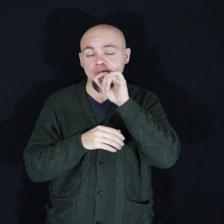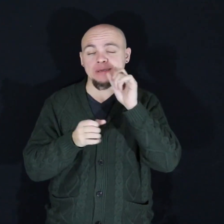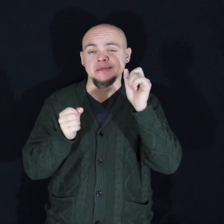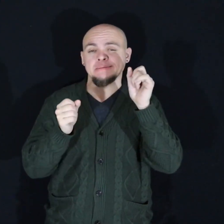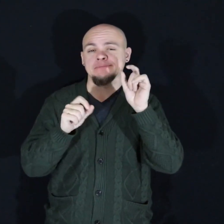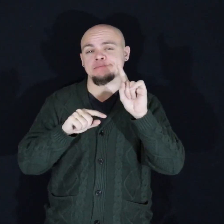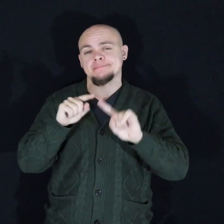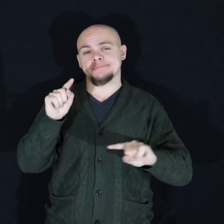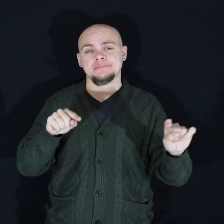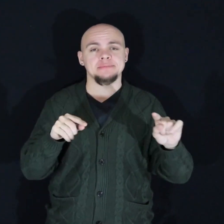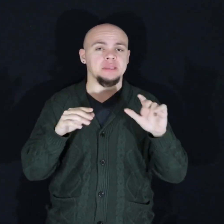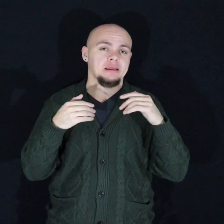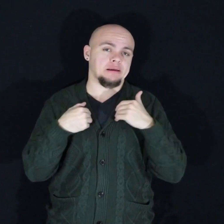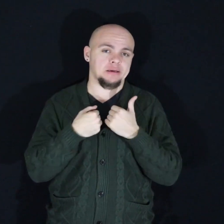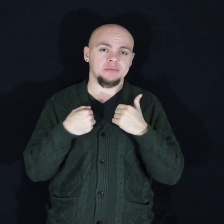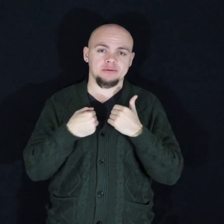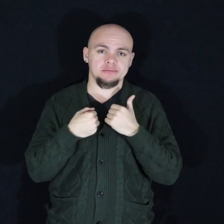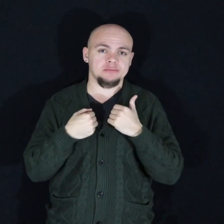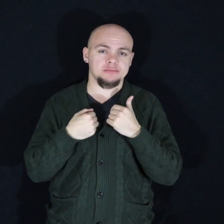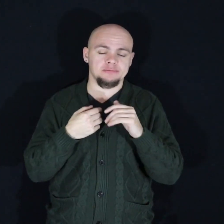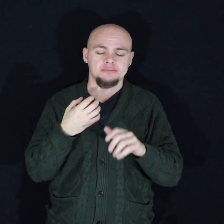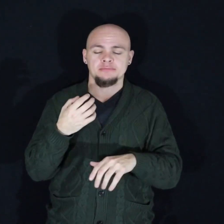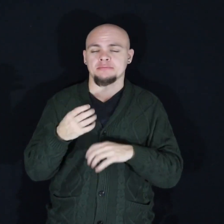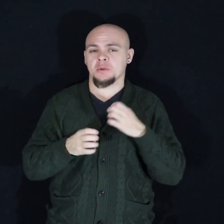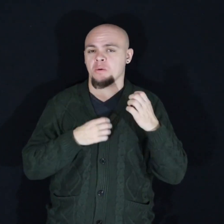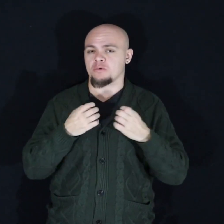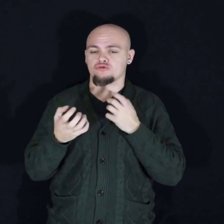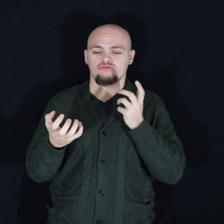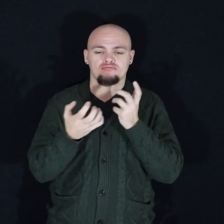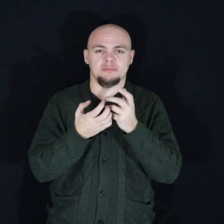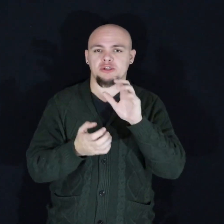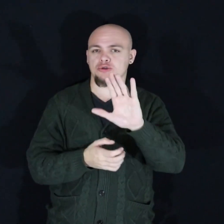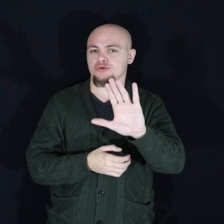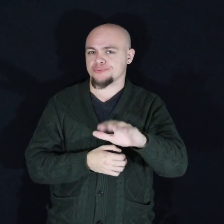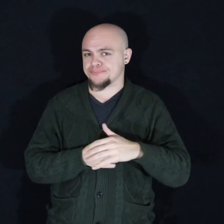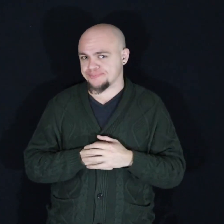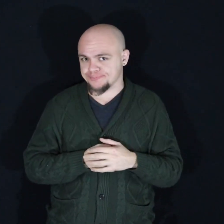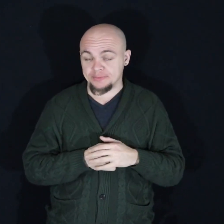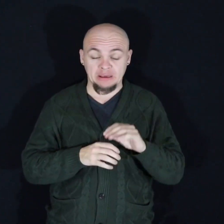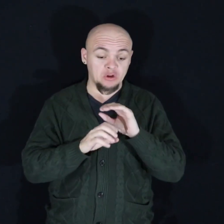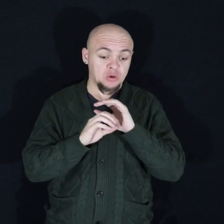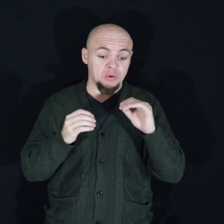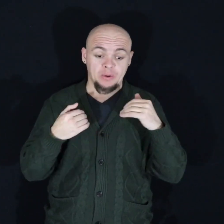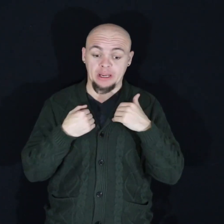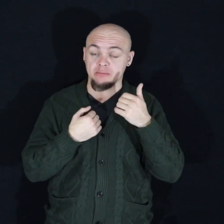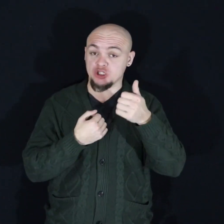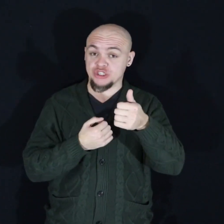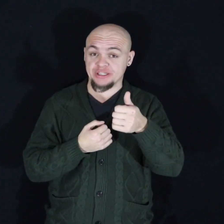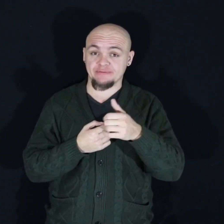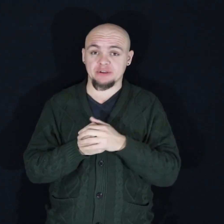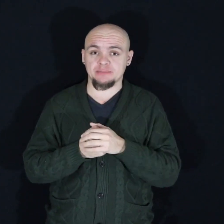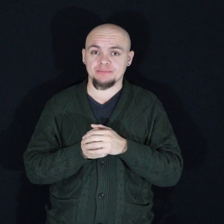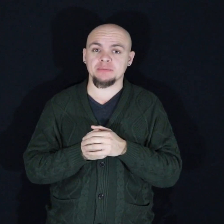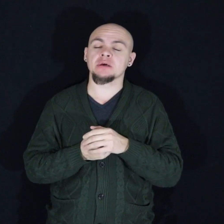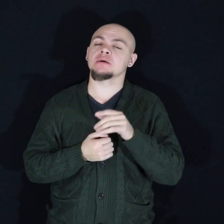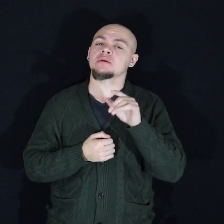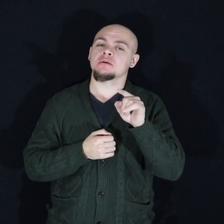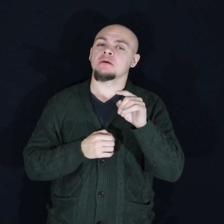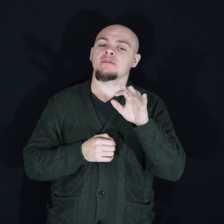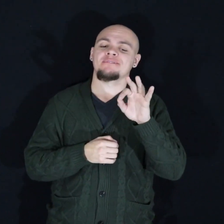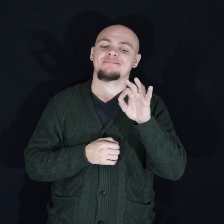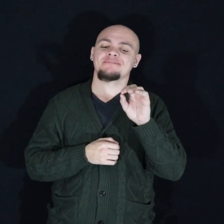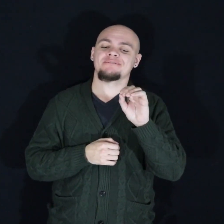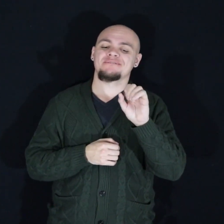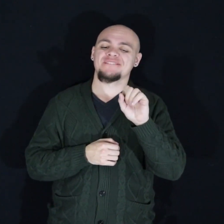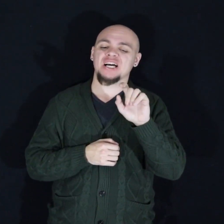kinds of animals that can be an emotional match for your well-being. If you don't have animals of your own, you can foster a